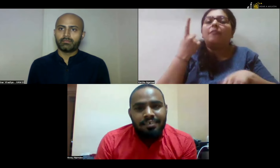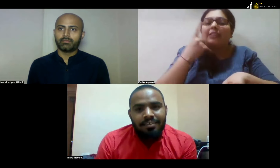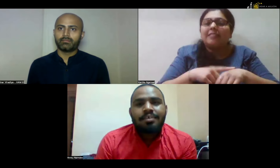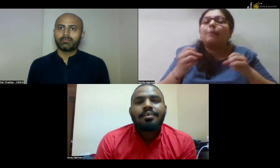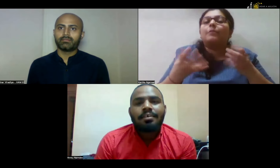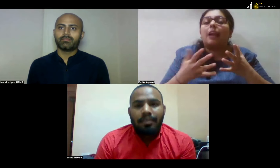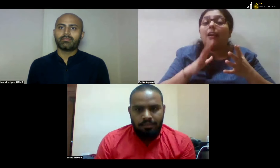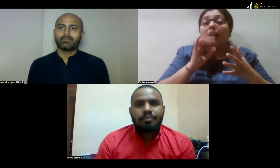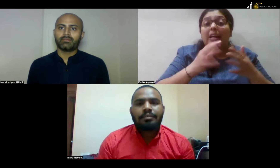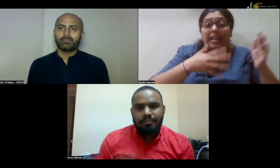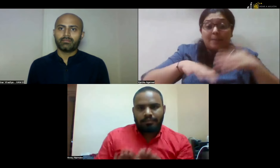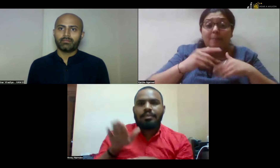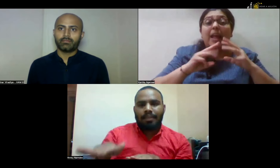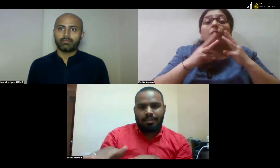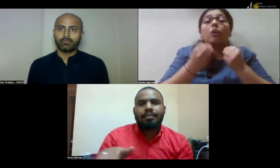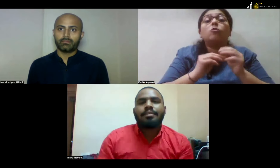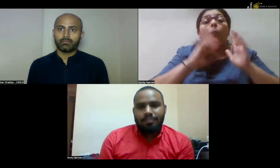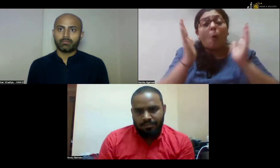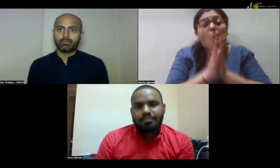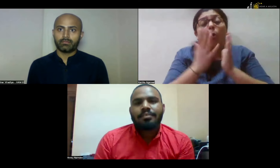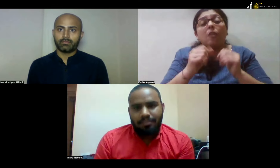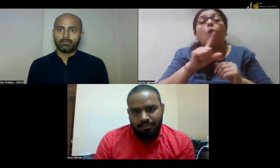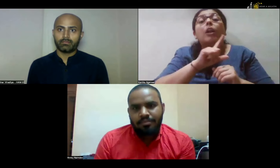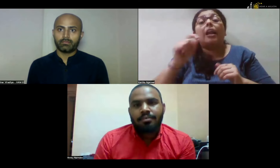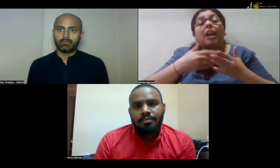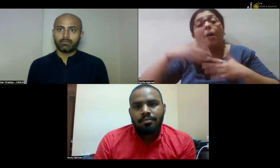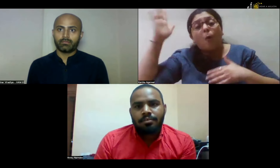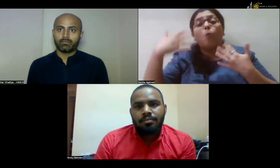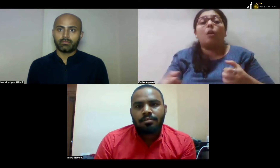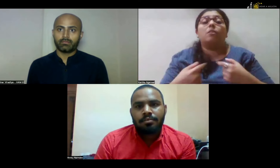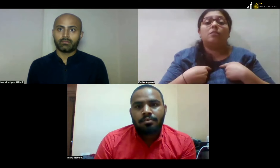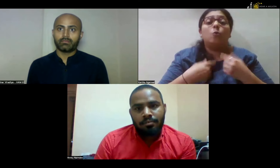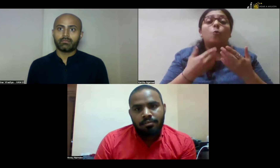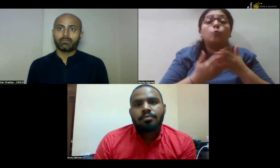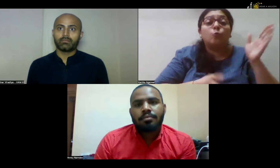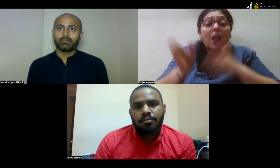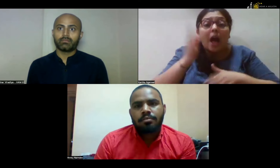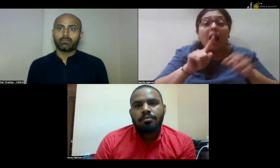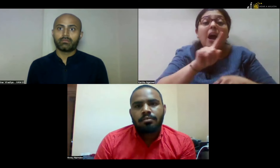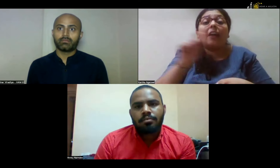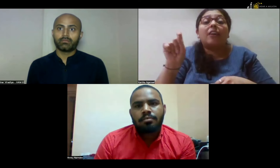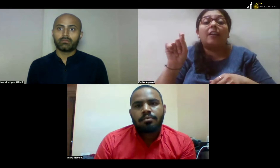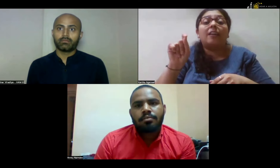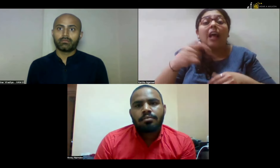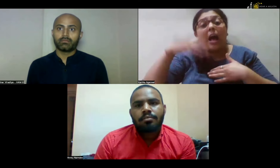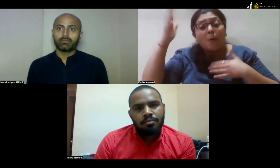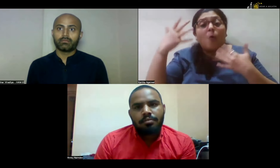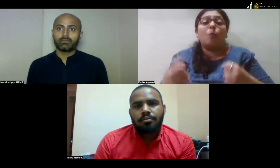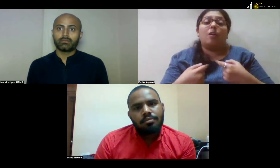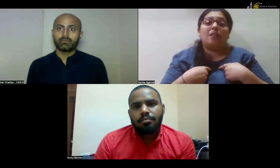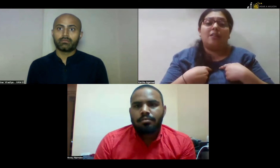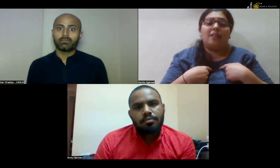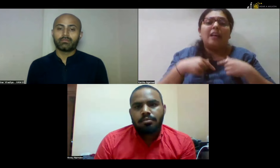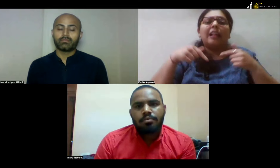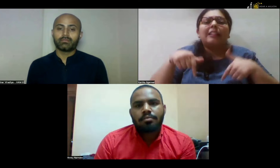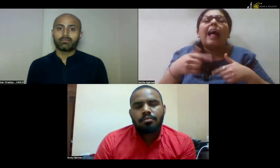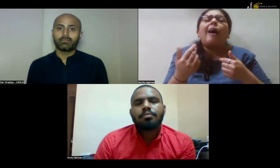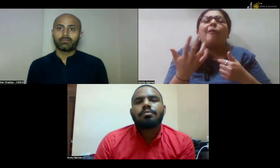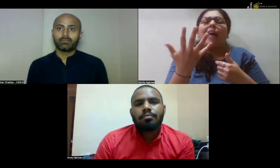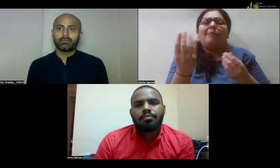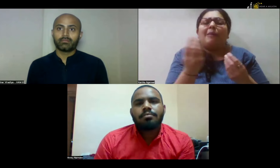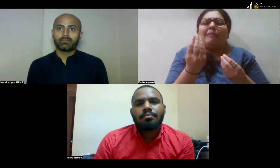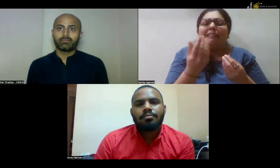it? So, we started with our workshop. That was the first time, and we wanted 200 above schools. We wanted to